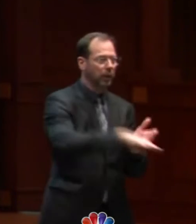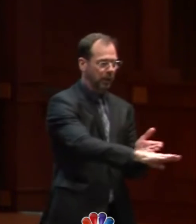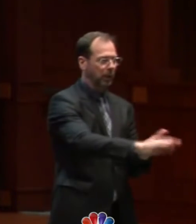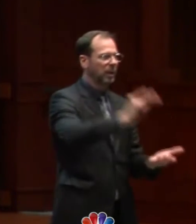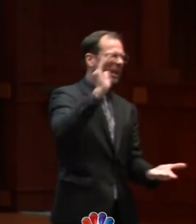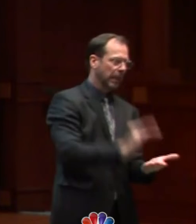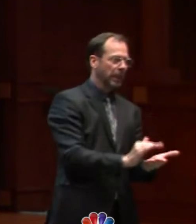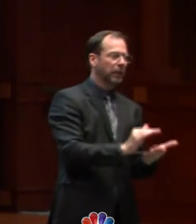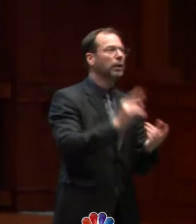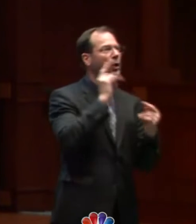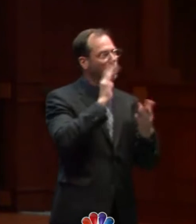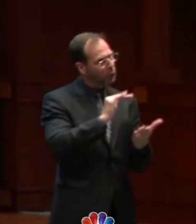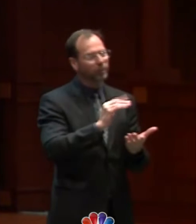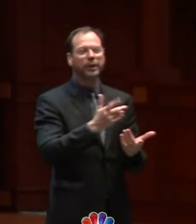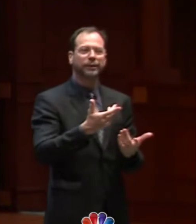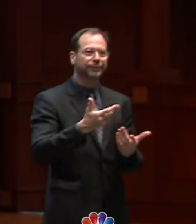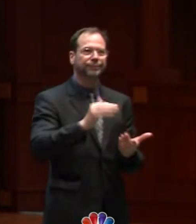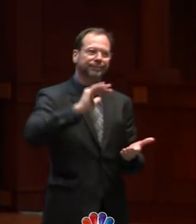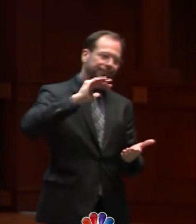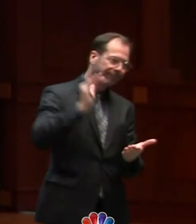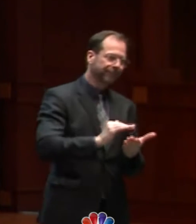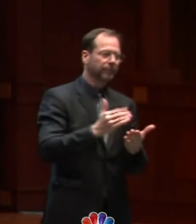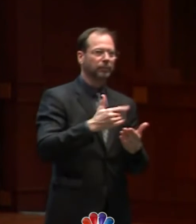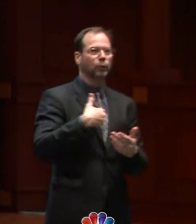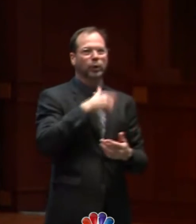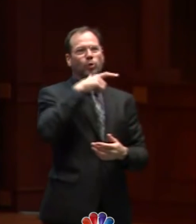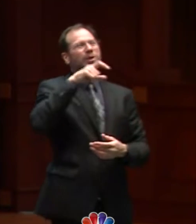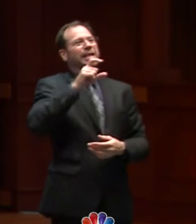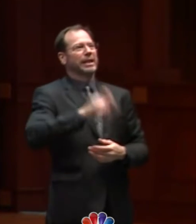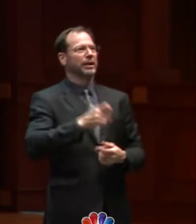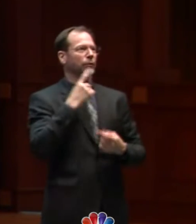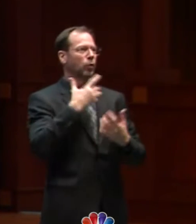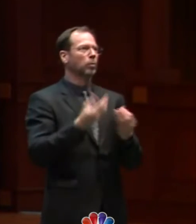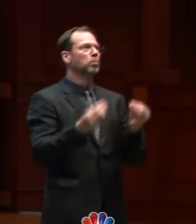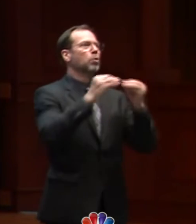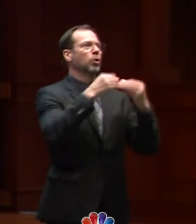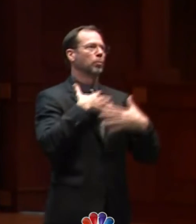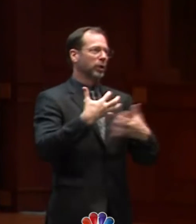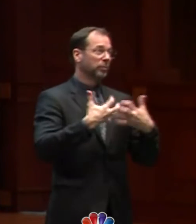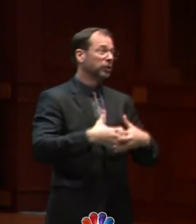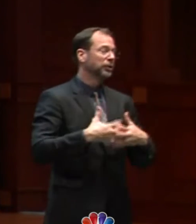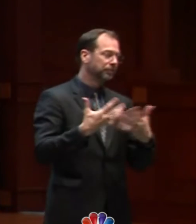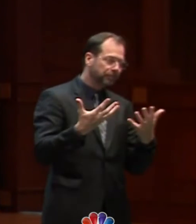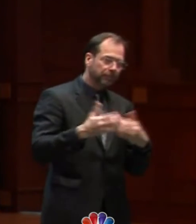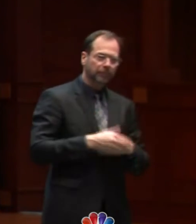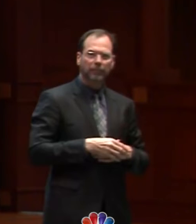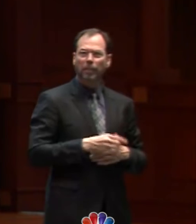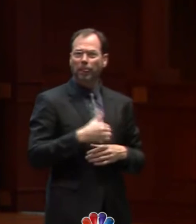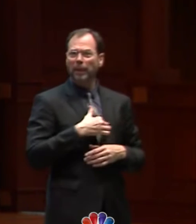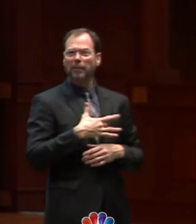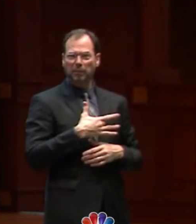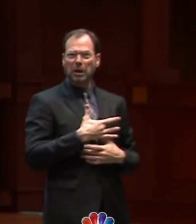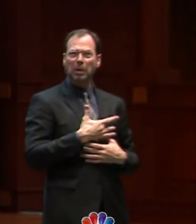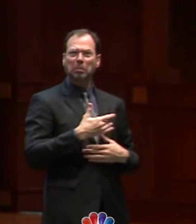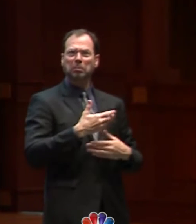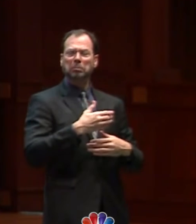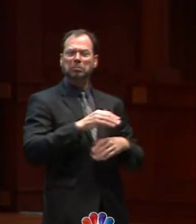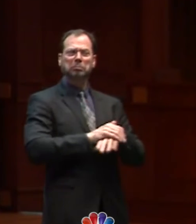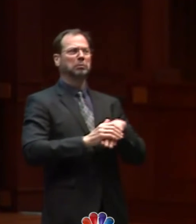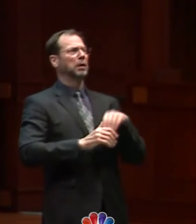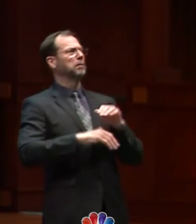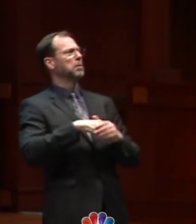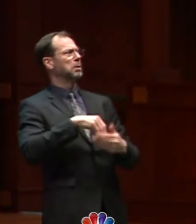and with that, hopefully blunt any, you know, extraordinary need that we're going to have for ventilation devices. But I feel good about where we are with that,